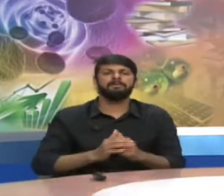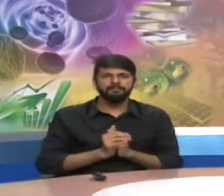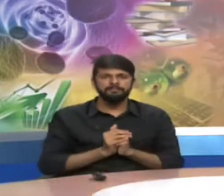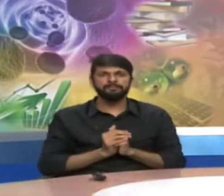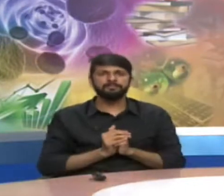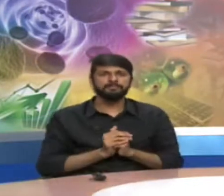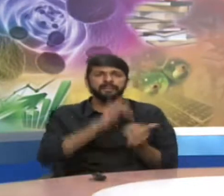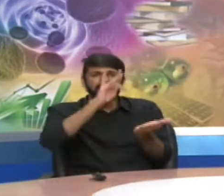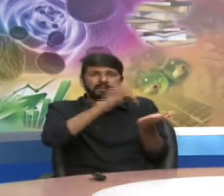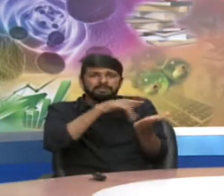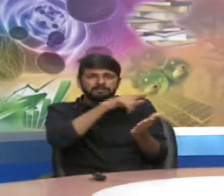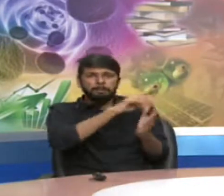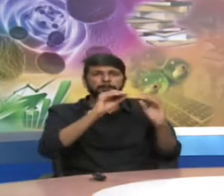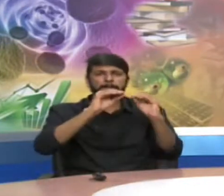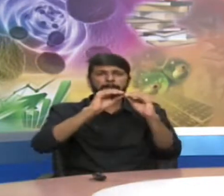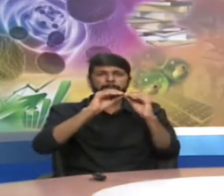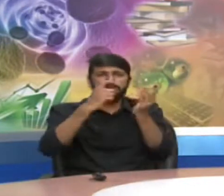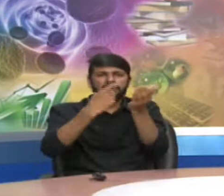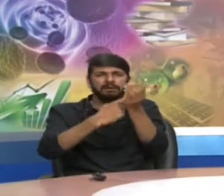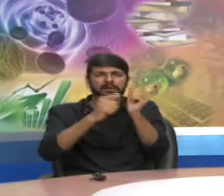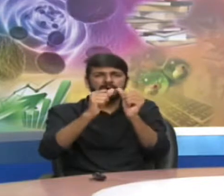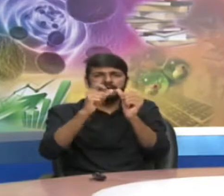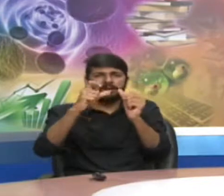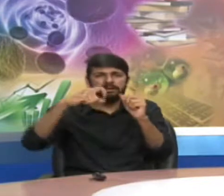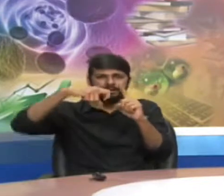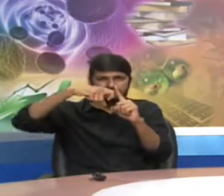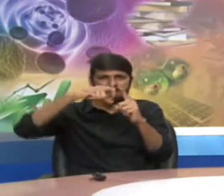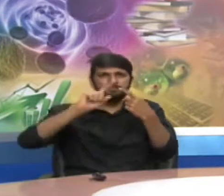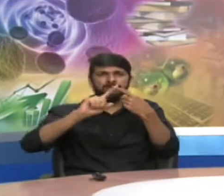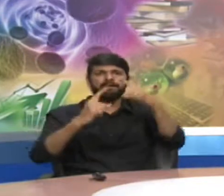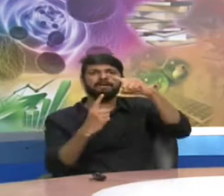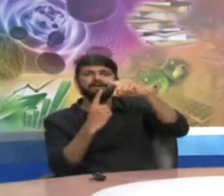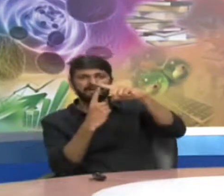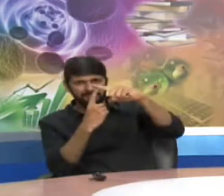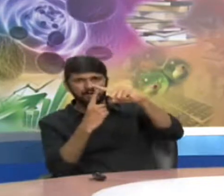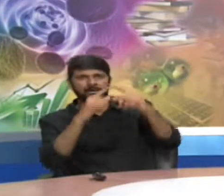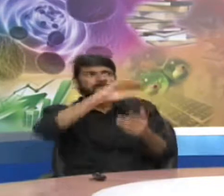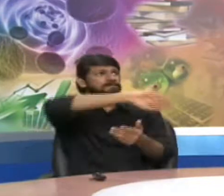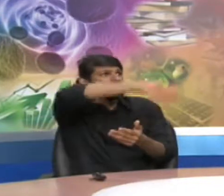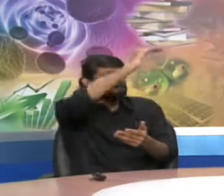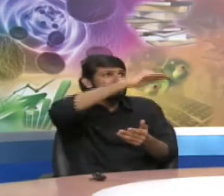So answers of the questions just we asked are: